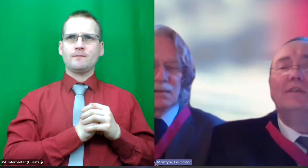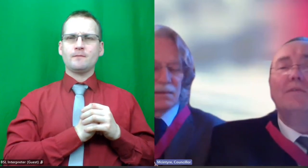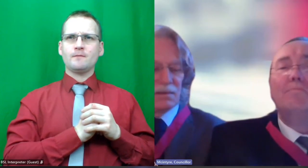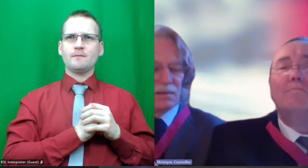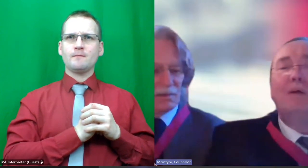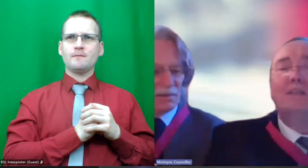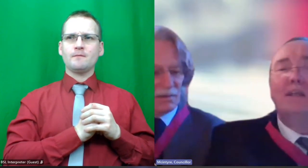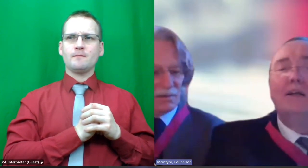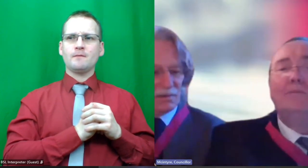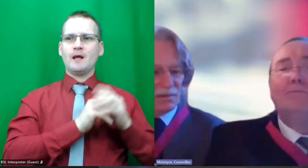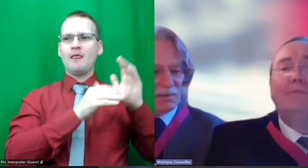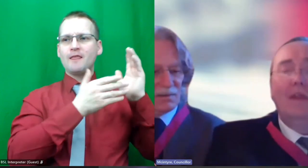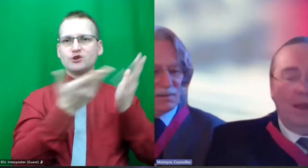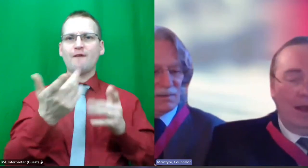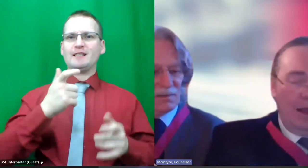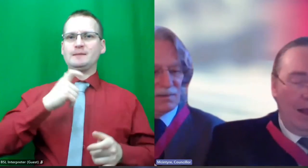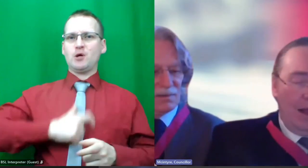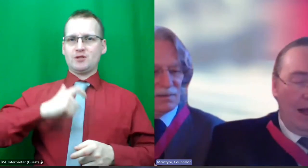service personnel,